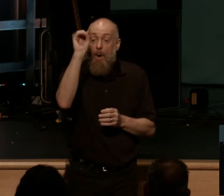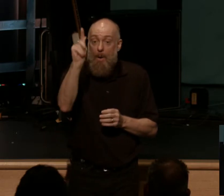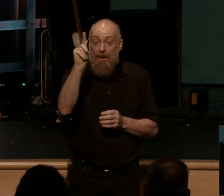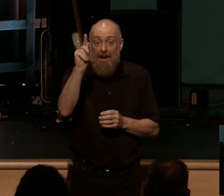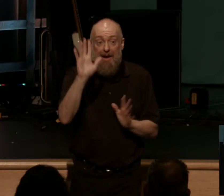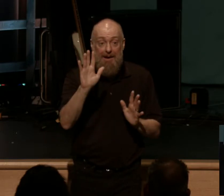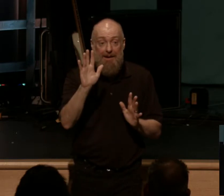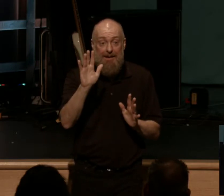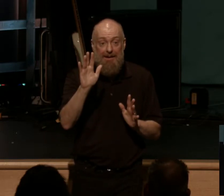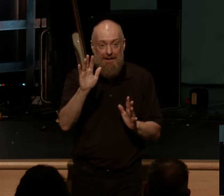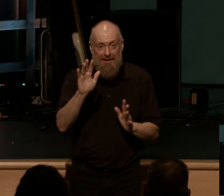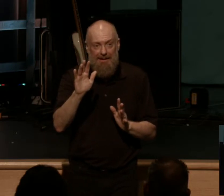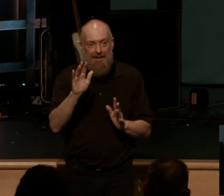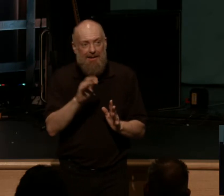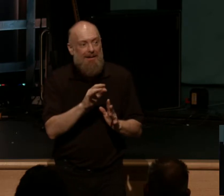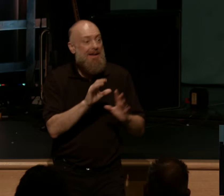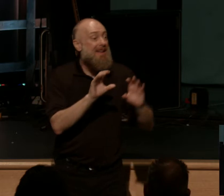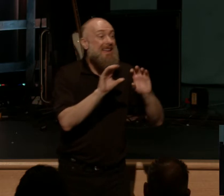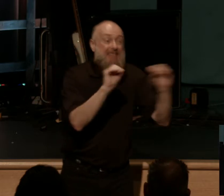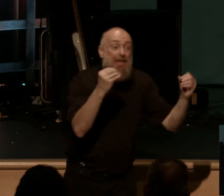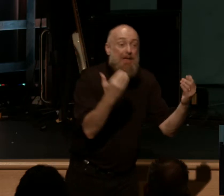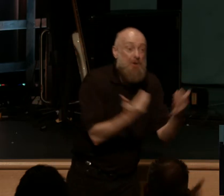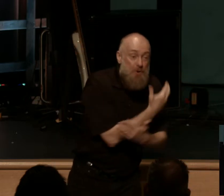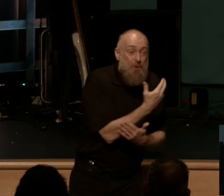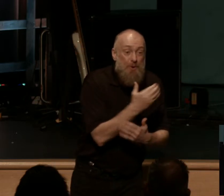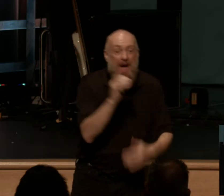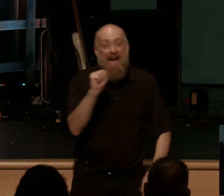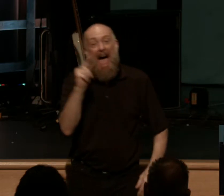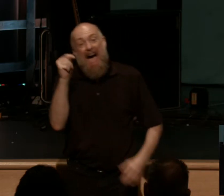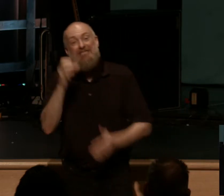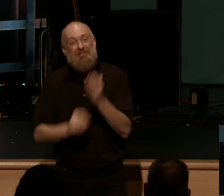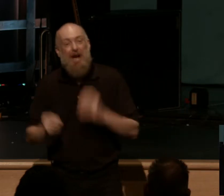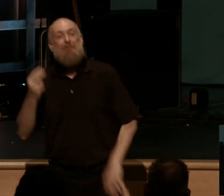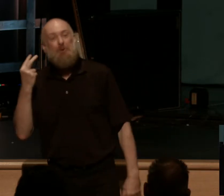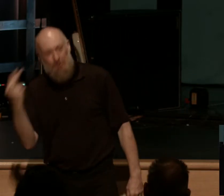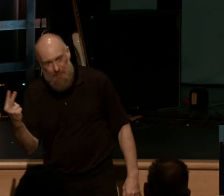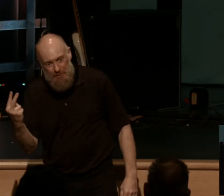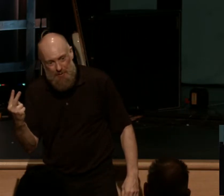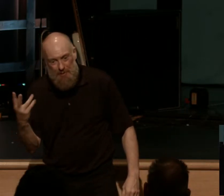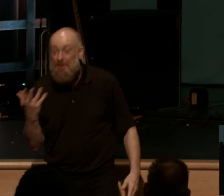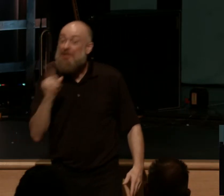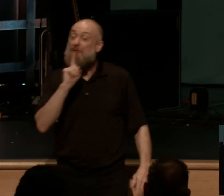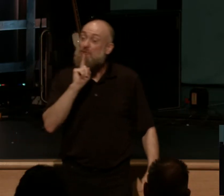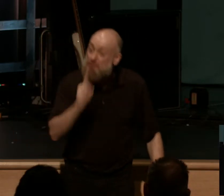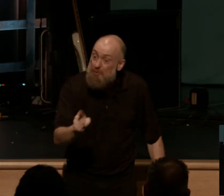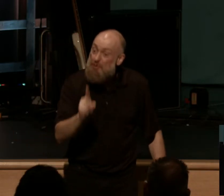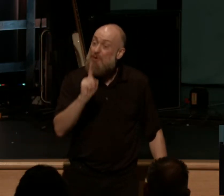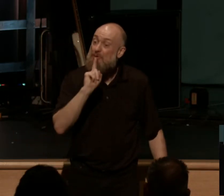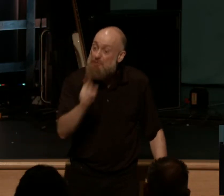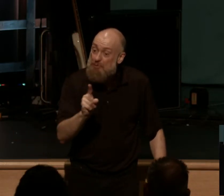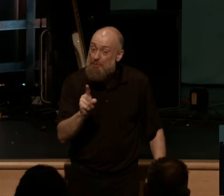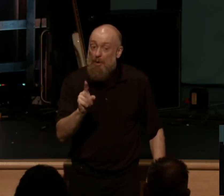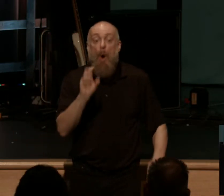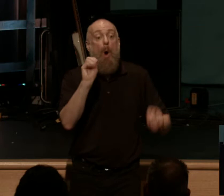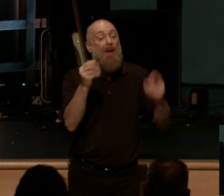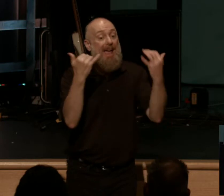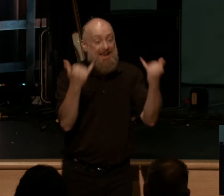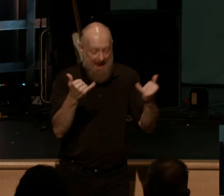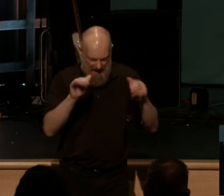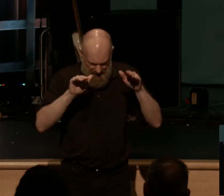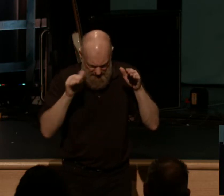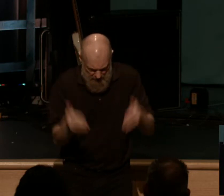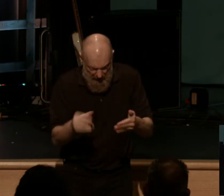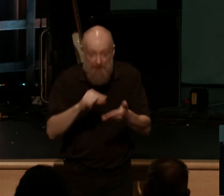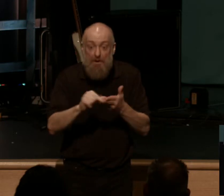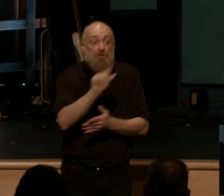just love the fact that it rhymes. It's nothing new. It's Acts chapter 2 because, again, it is so true. It is so true. So let's take a look then